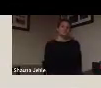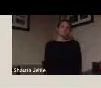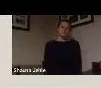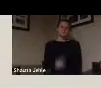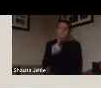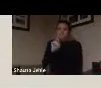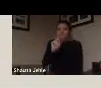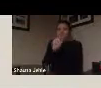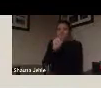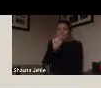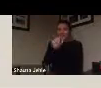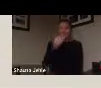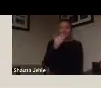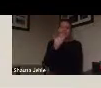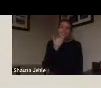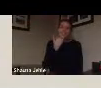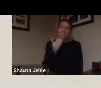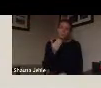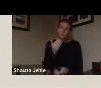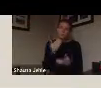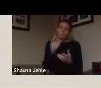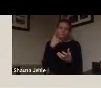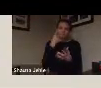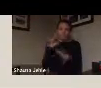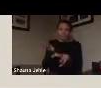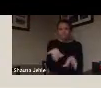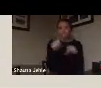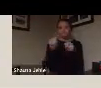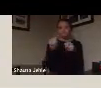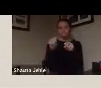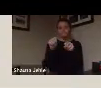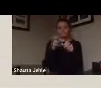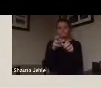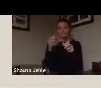Katie, thank you so much for stepping in and